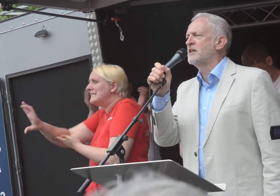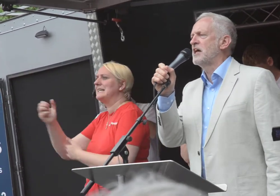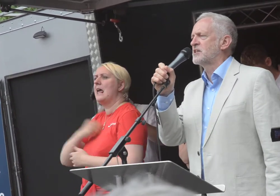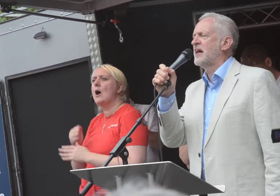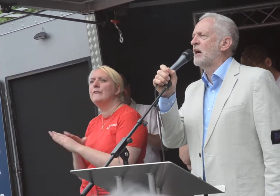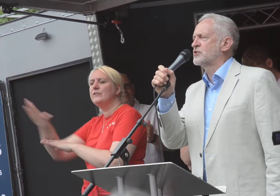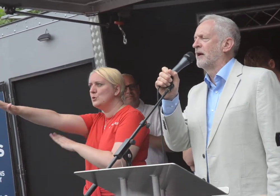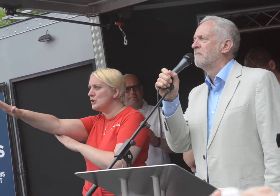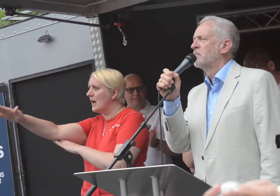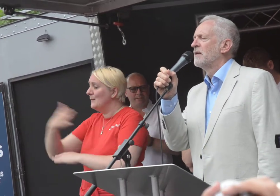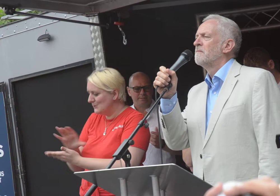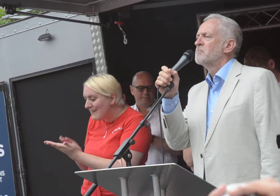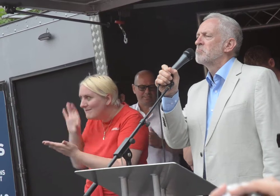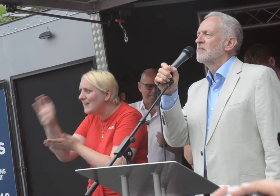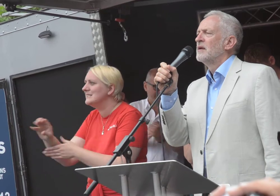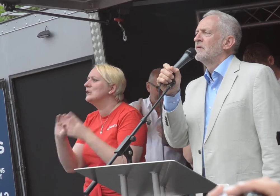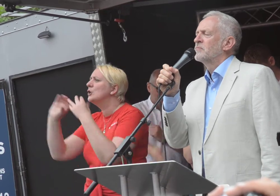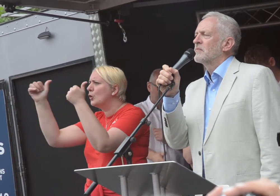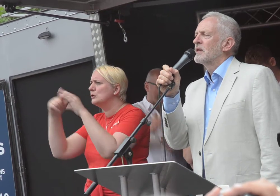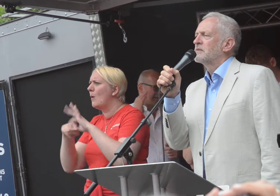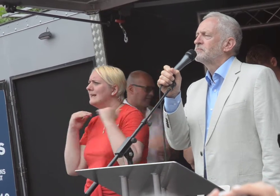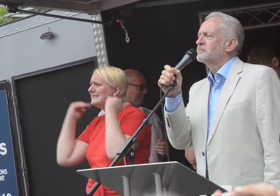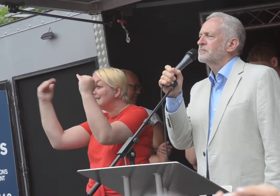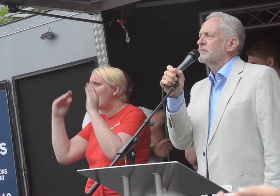Invest in decent housing.